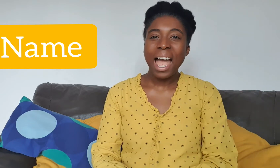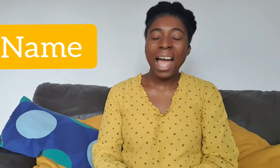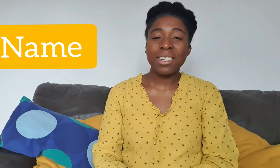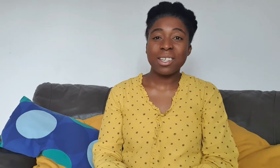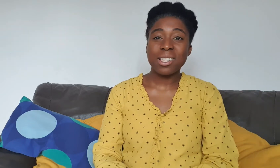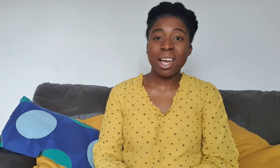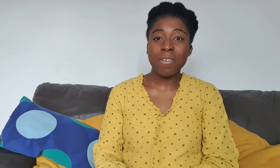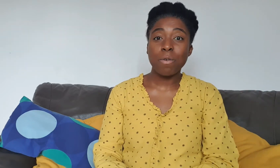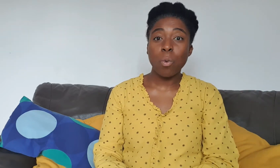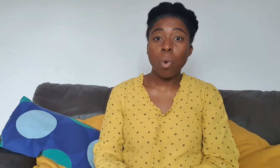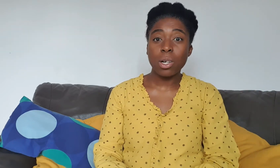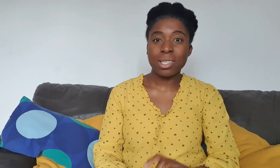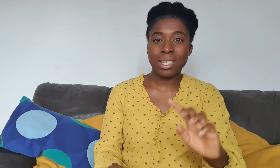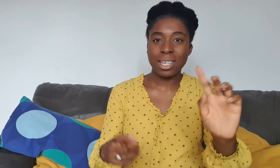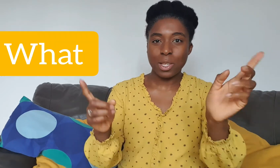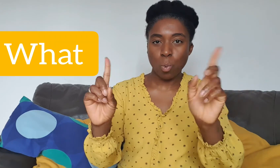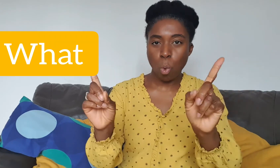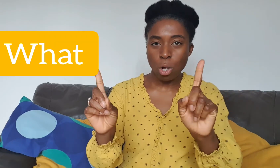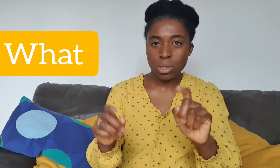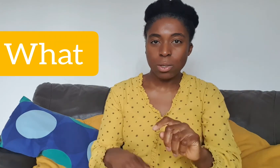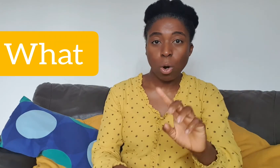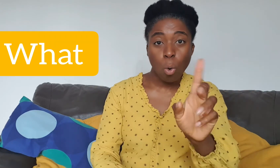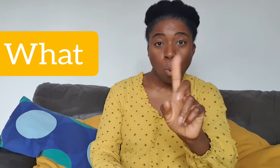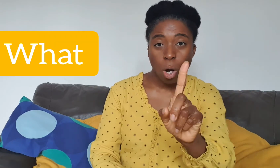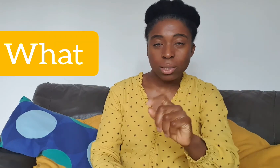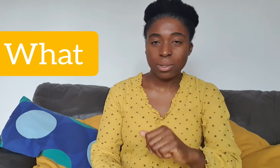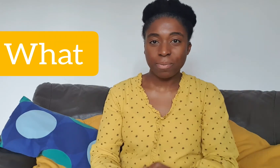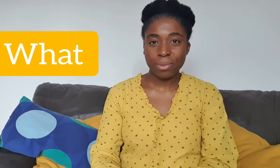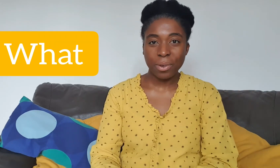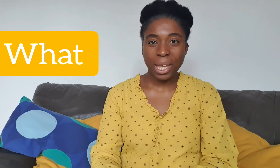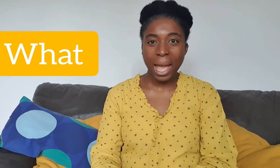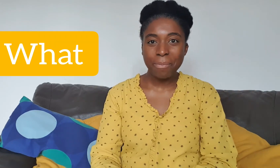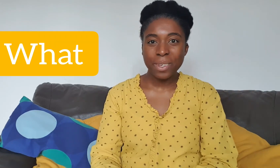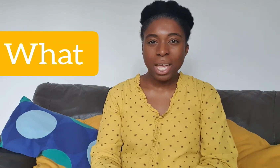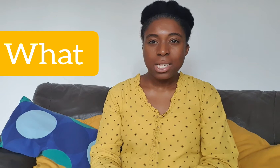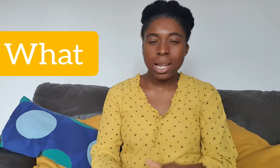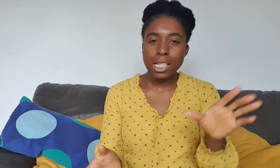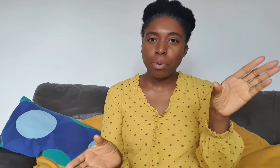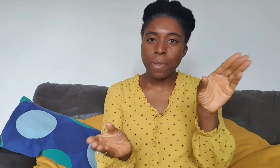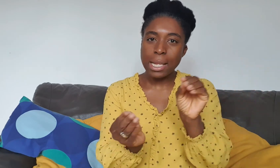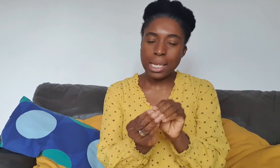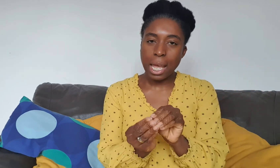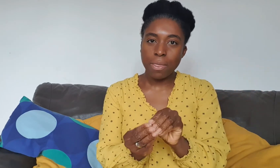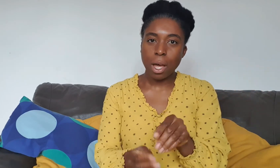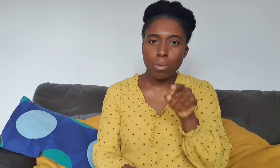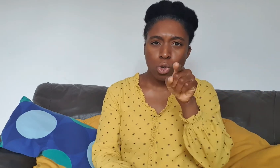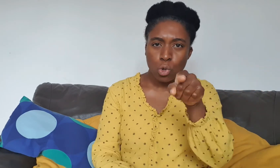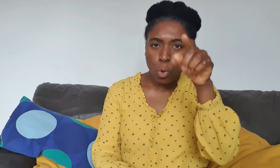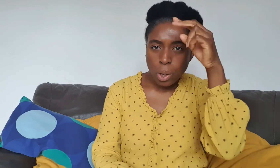And the sign for what is what or what. Okay? So let's put that together.